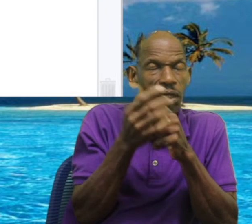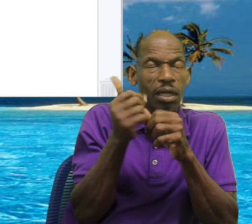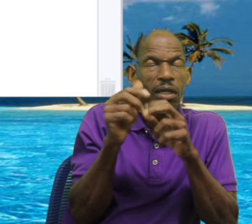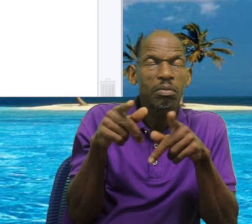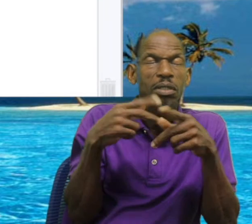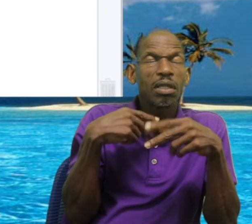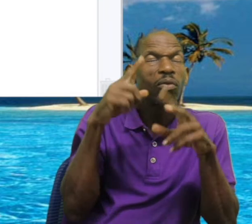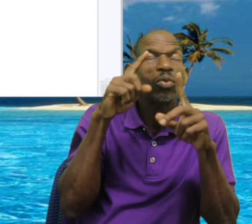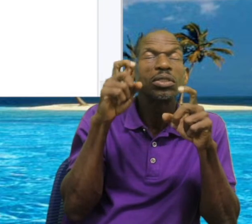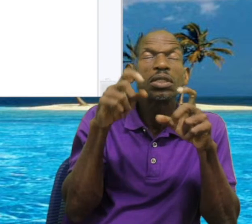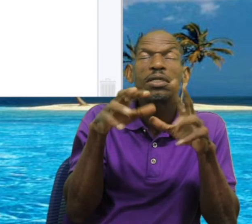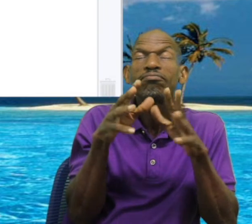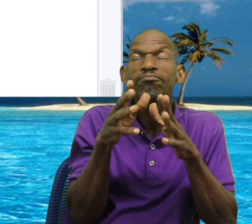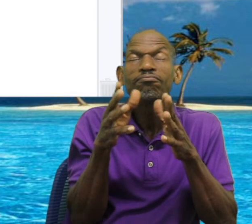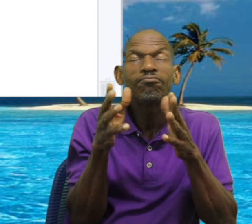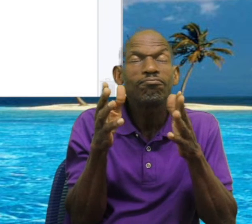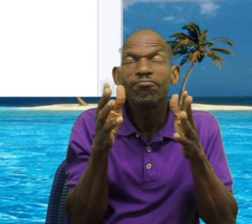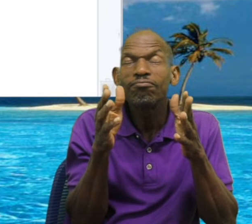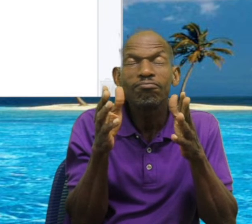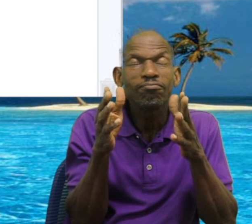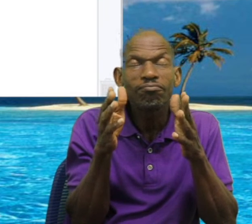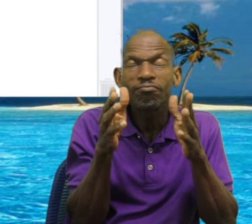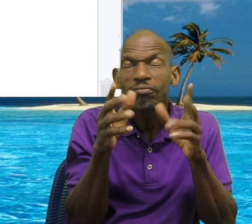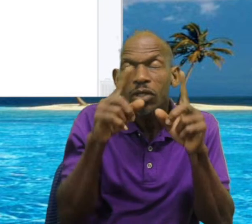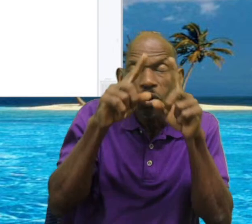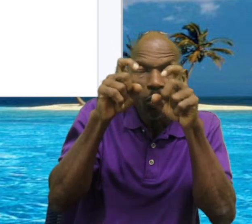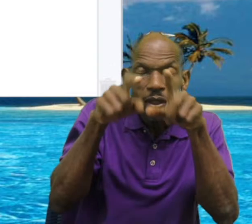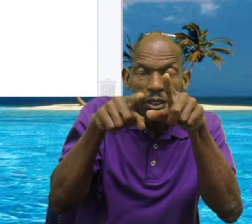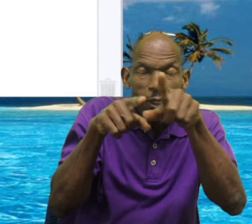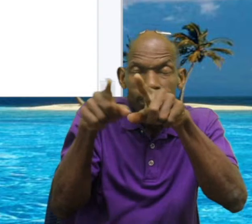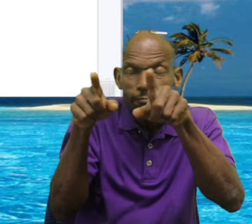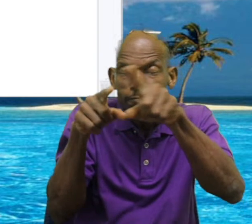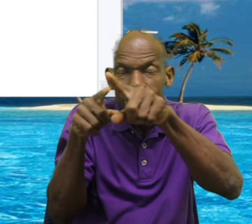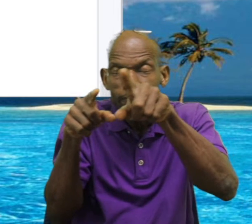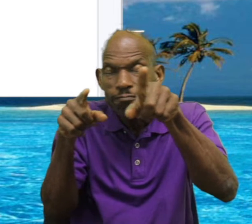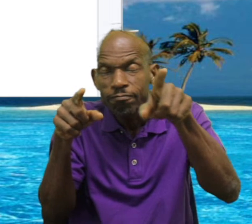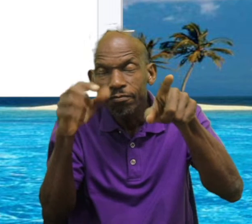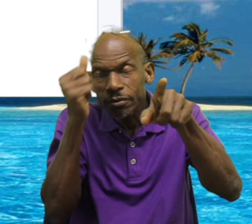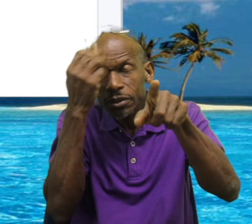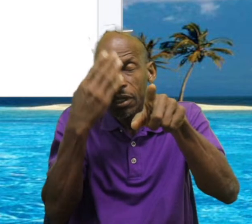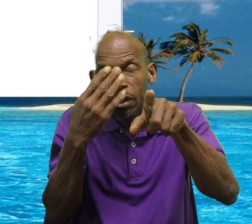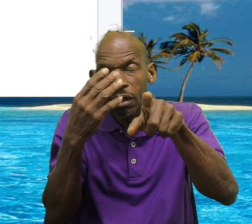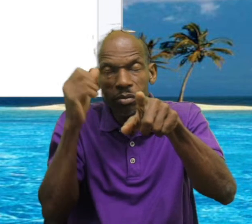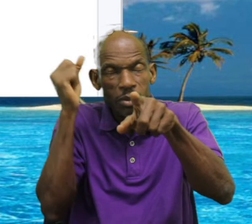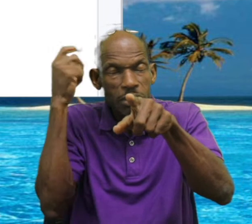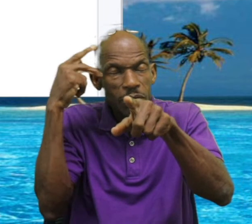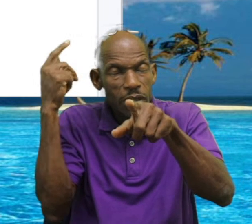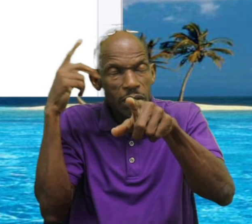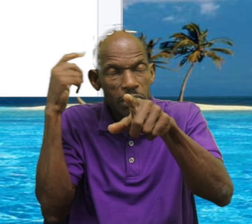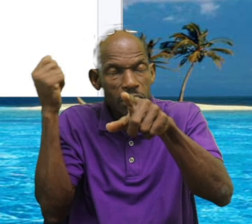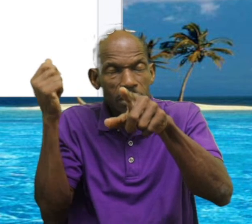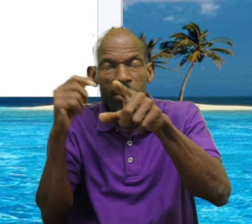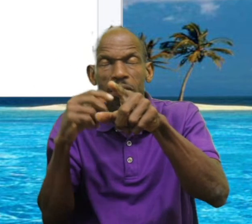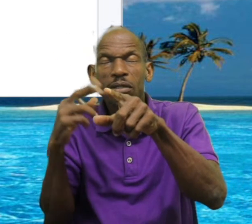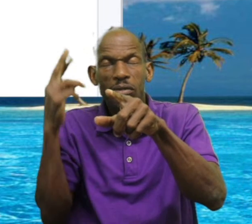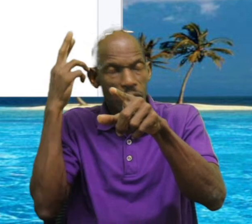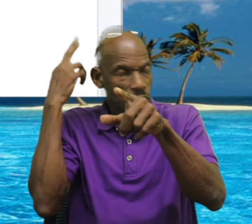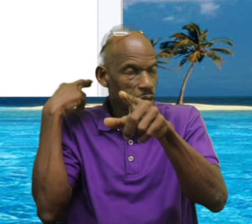questions before we leave? Any questions for me? Salwen, Sabriki,